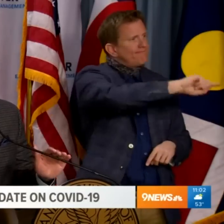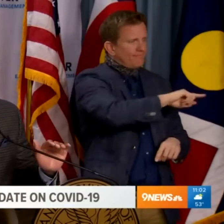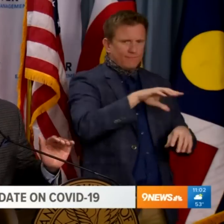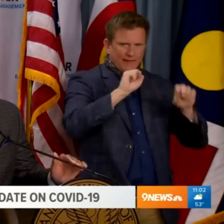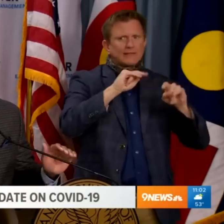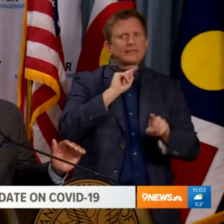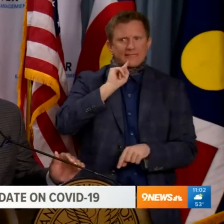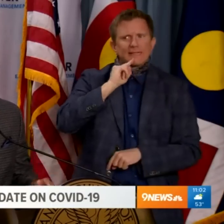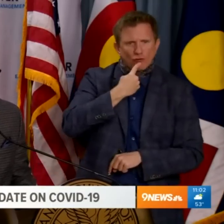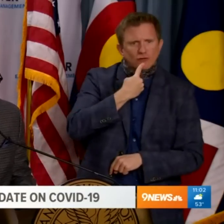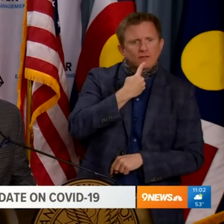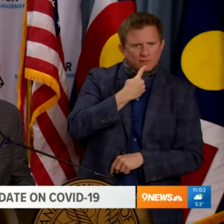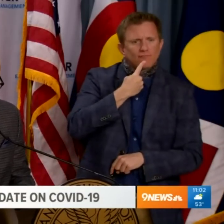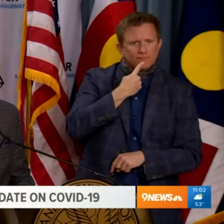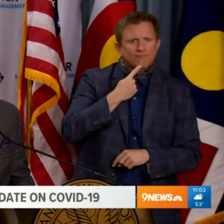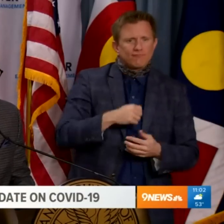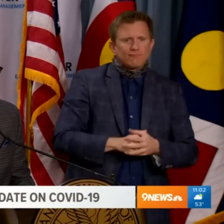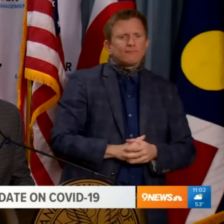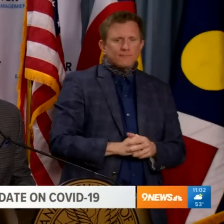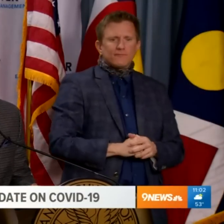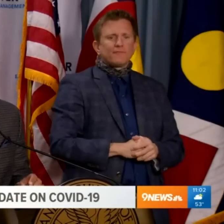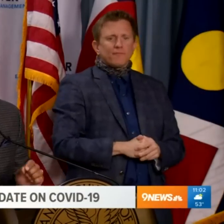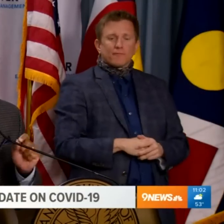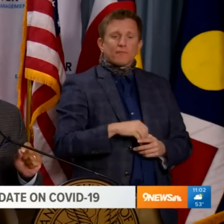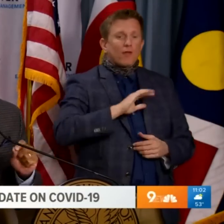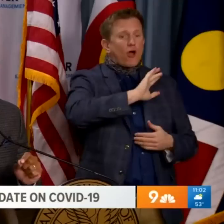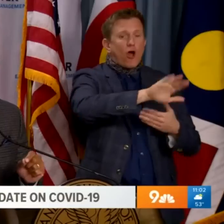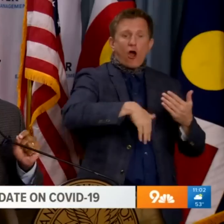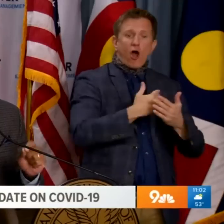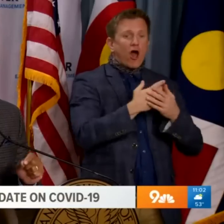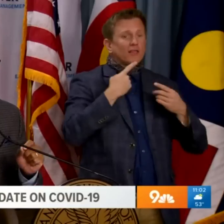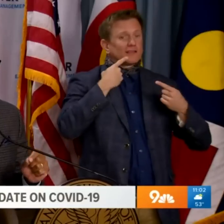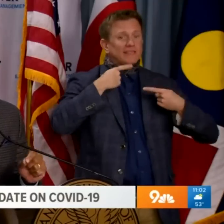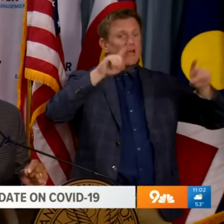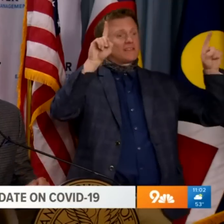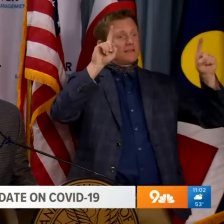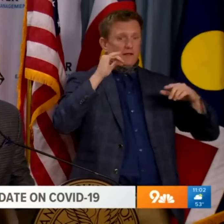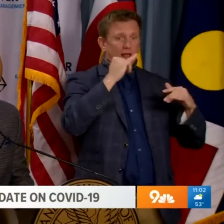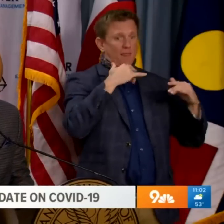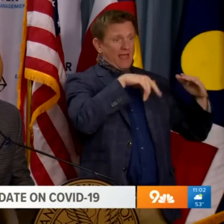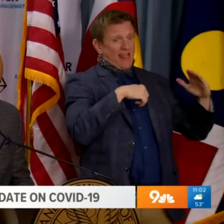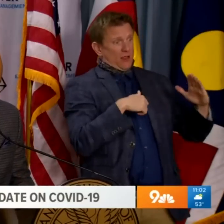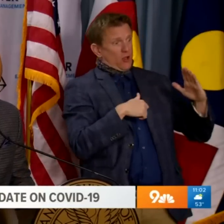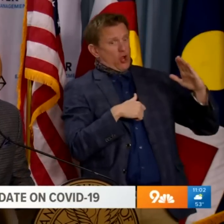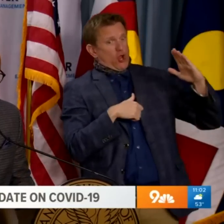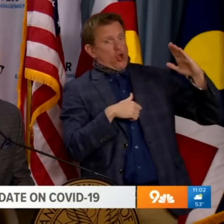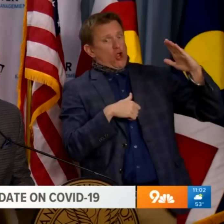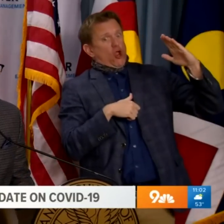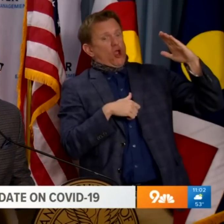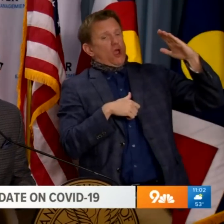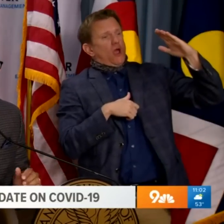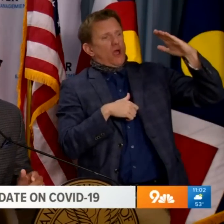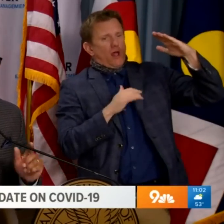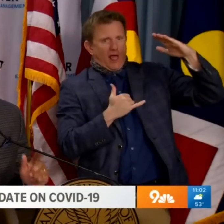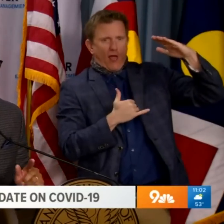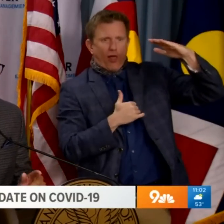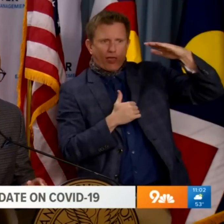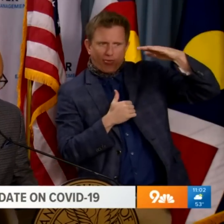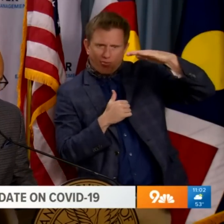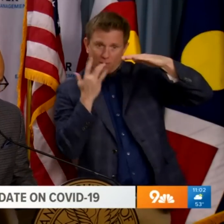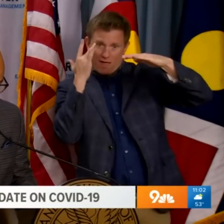create gridlock, but to support our healthcare workers by staying at home, practicing physical and social